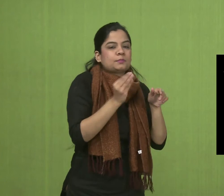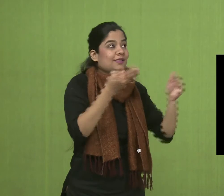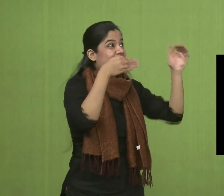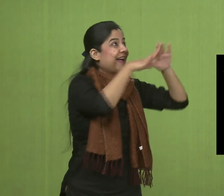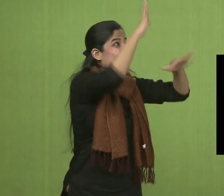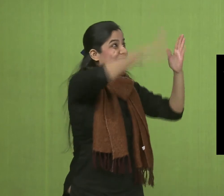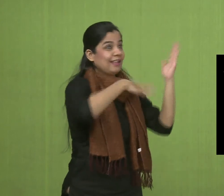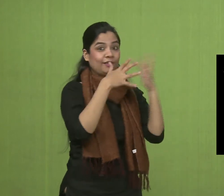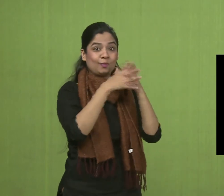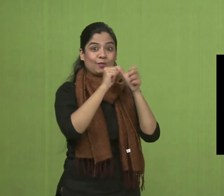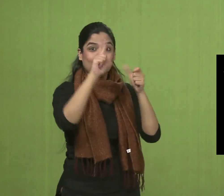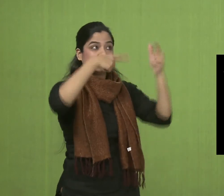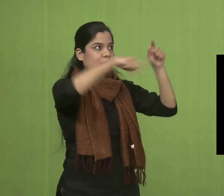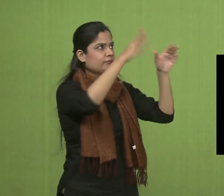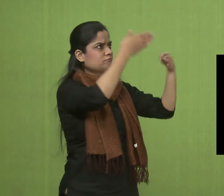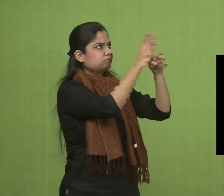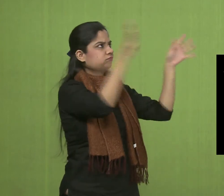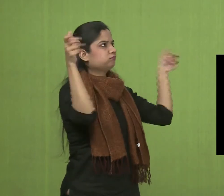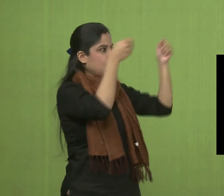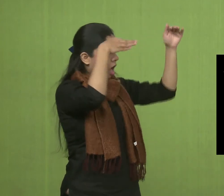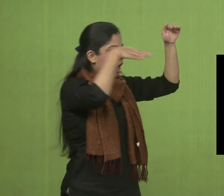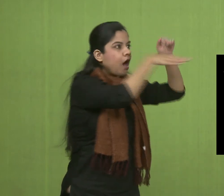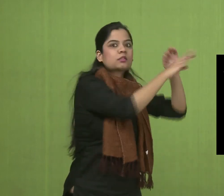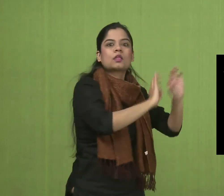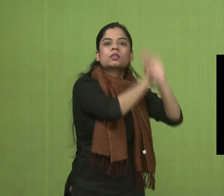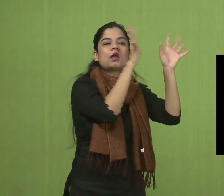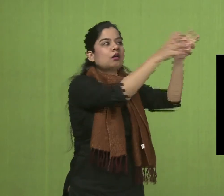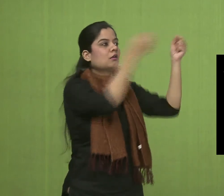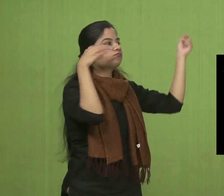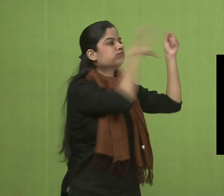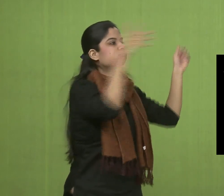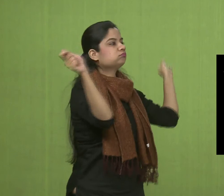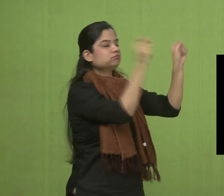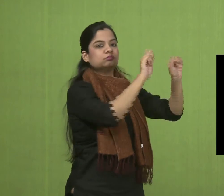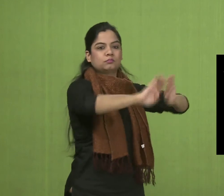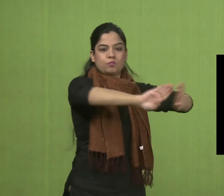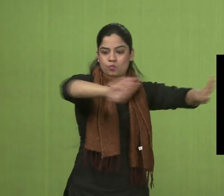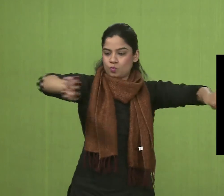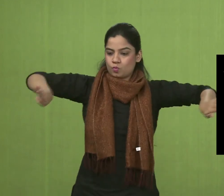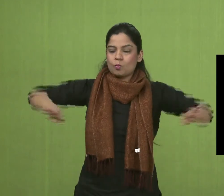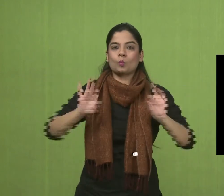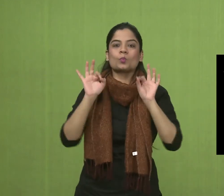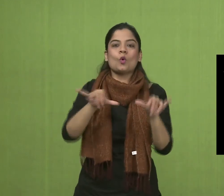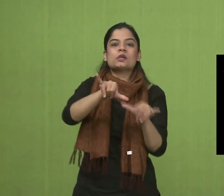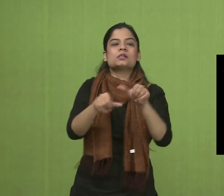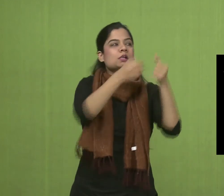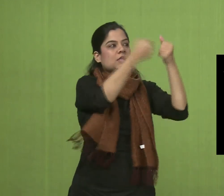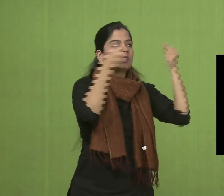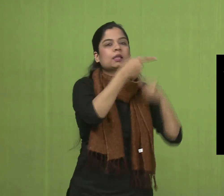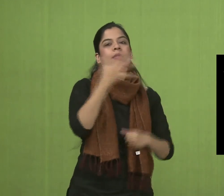to have the almirahs ready inside the walls itself that can provide a lot of storage space rather than buying